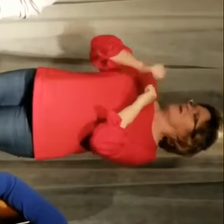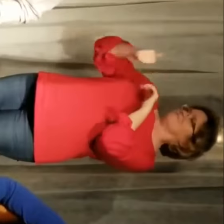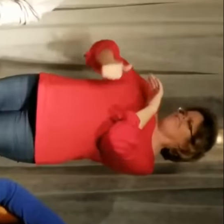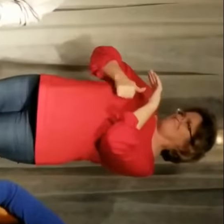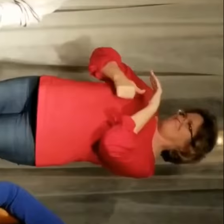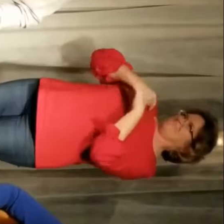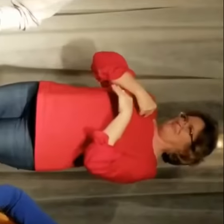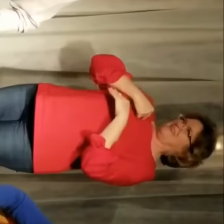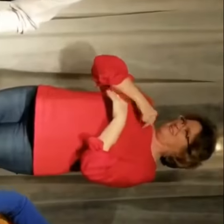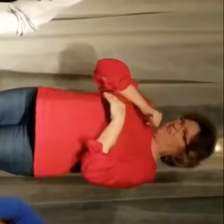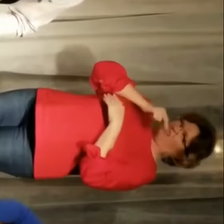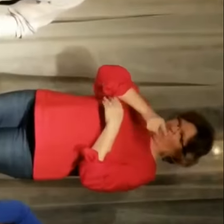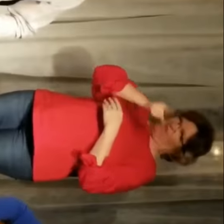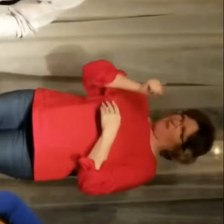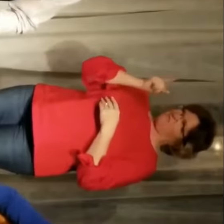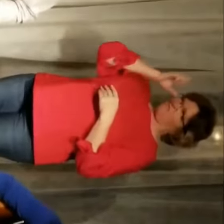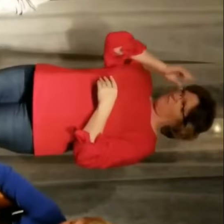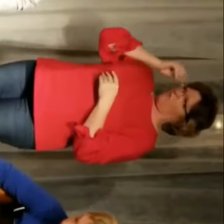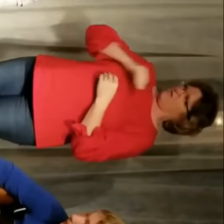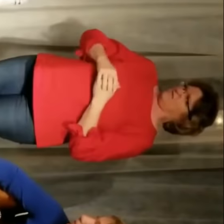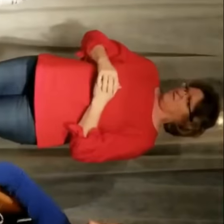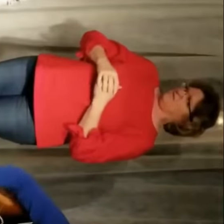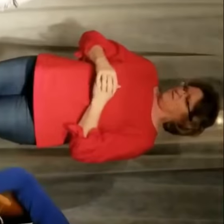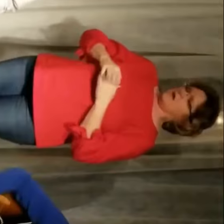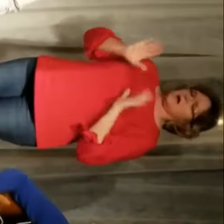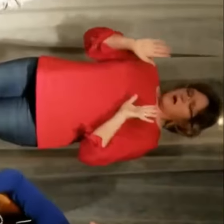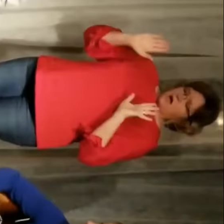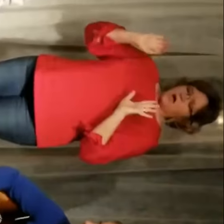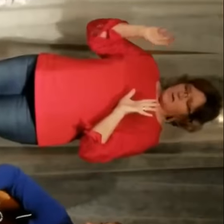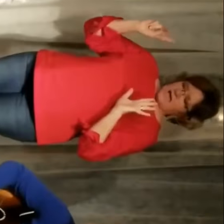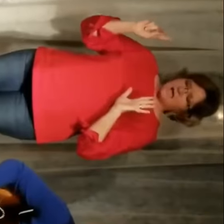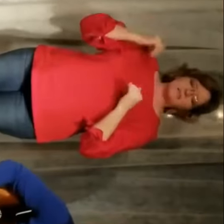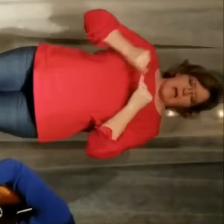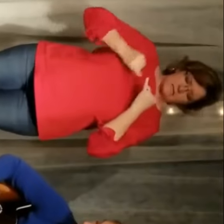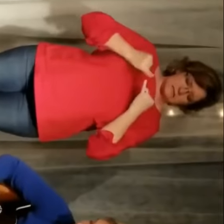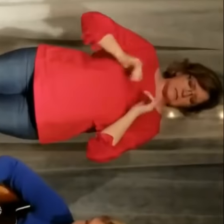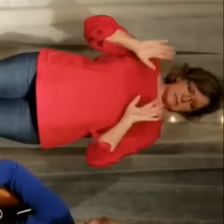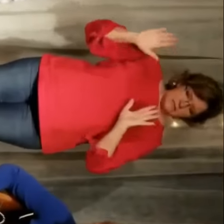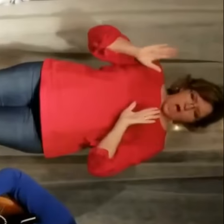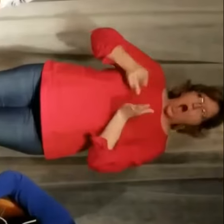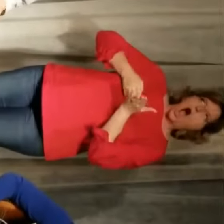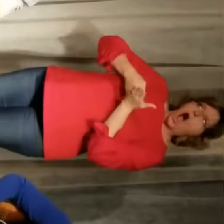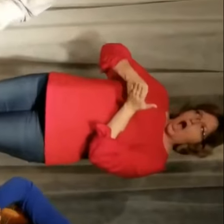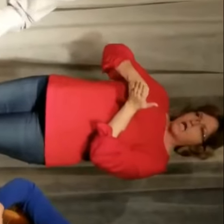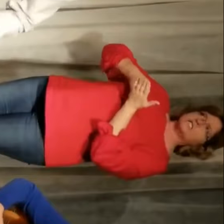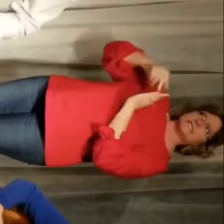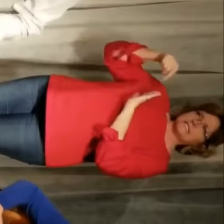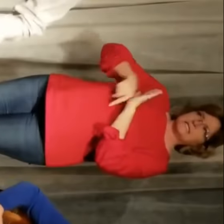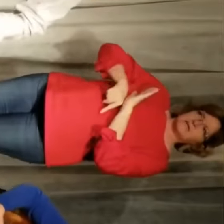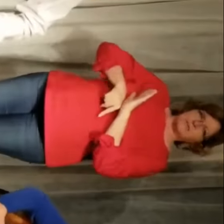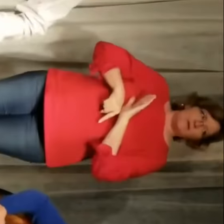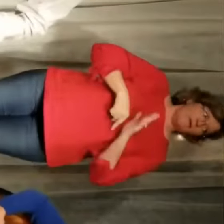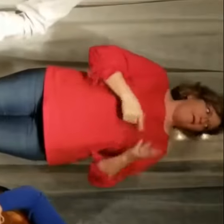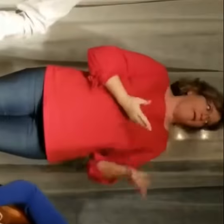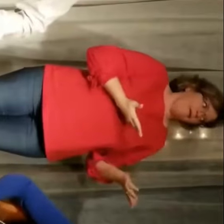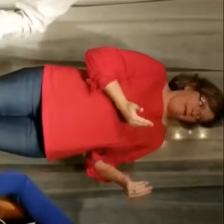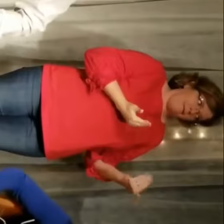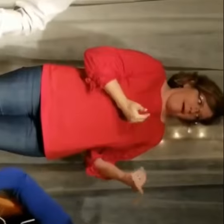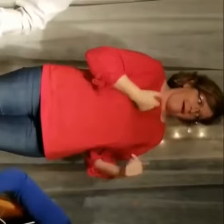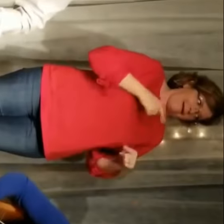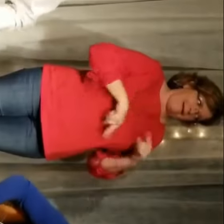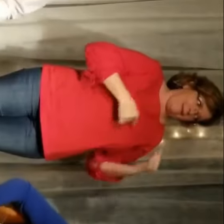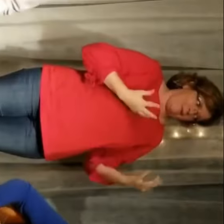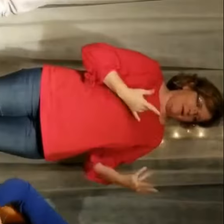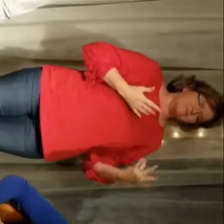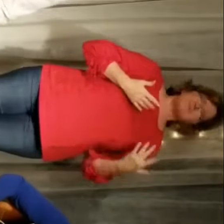them. Whatever. Okay, last one here. Going for raw honesty. Raw honesty. I can't wait. No matter